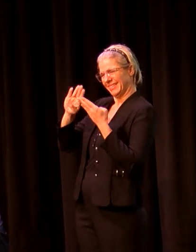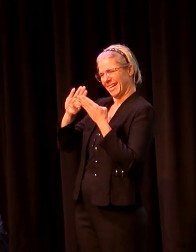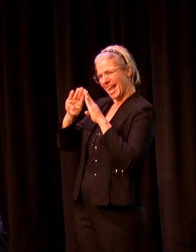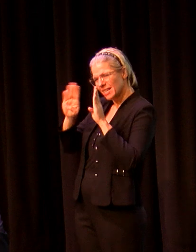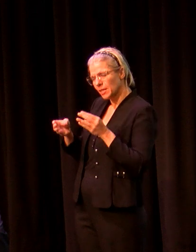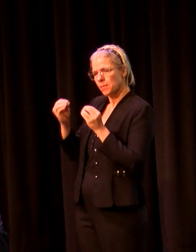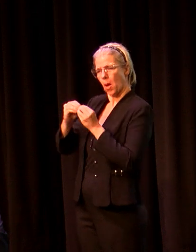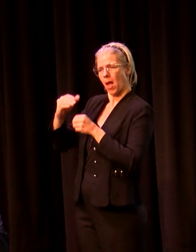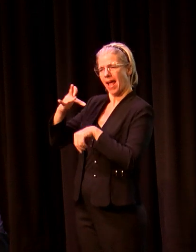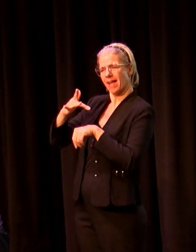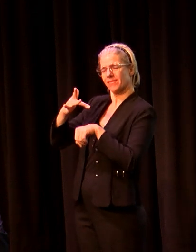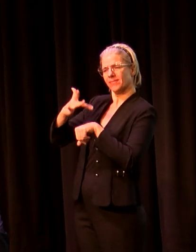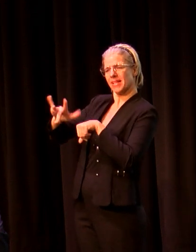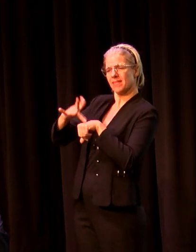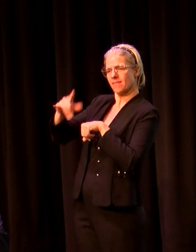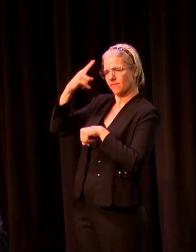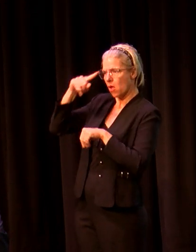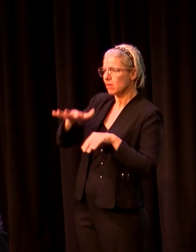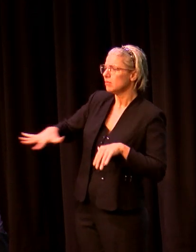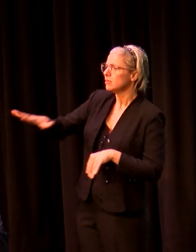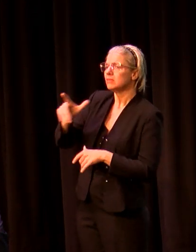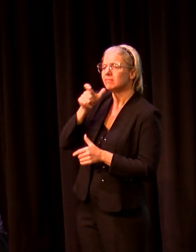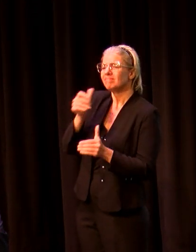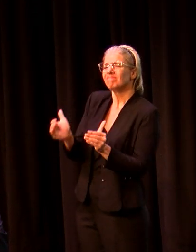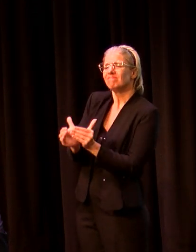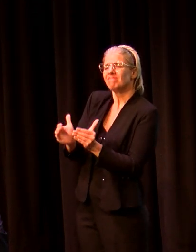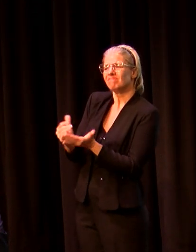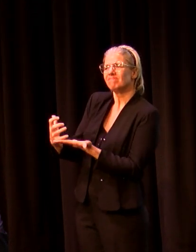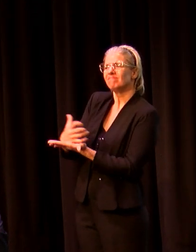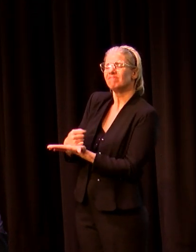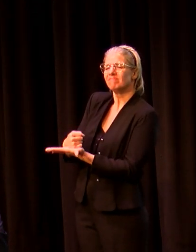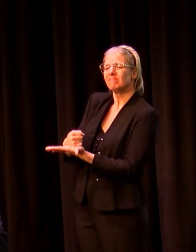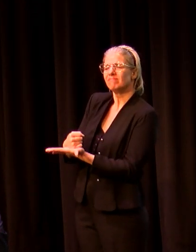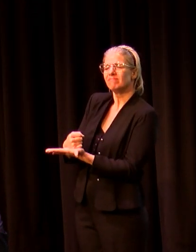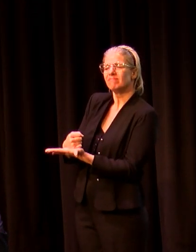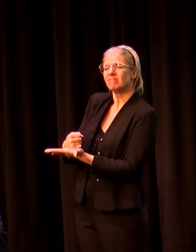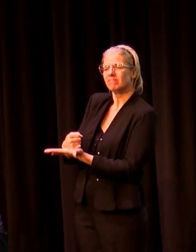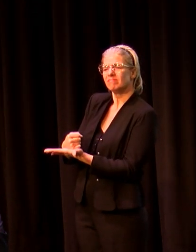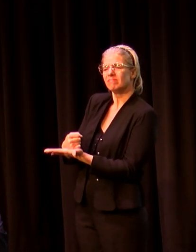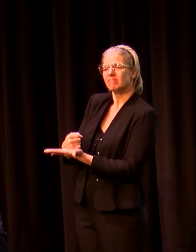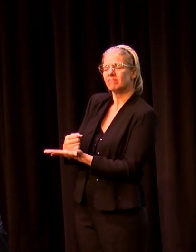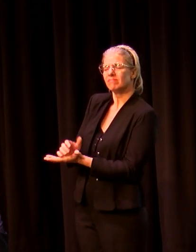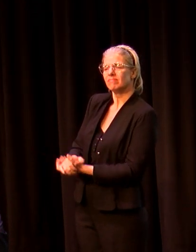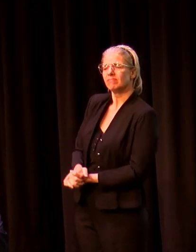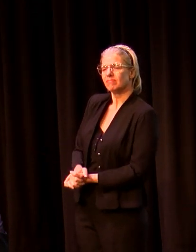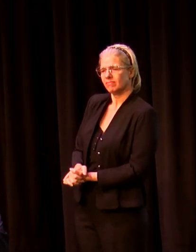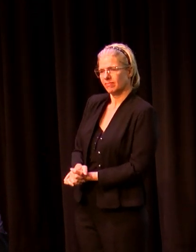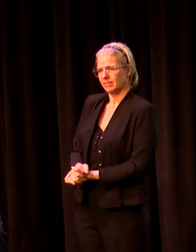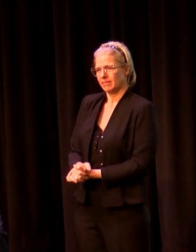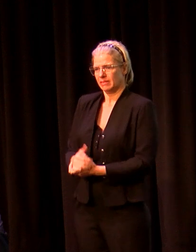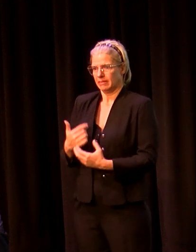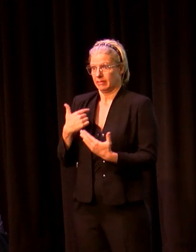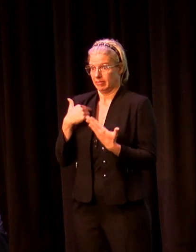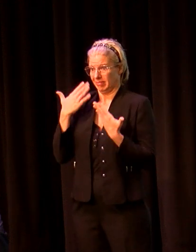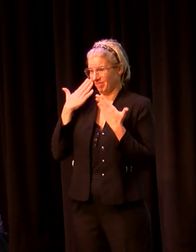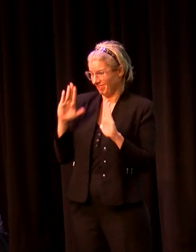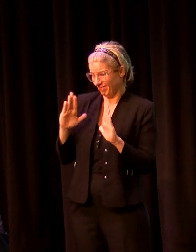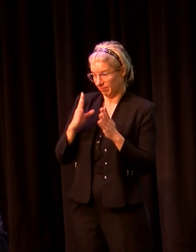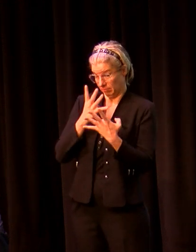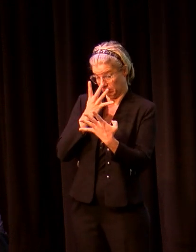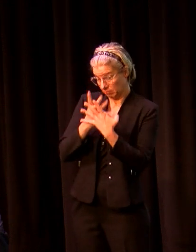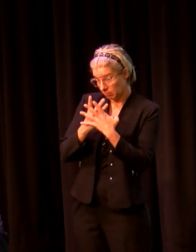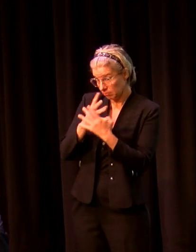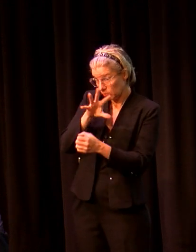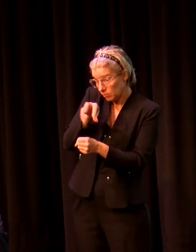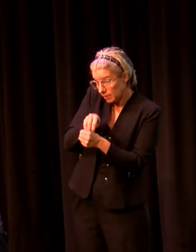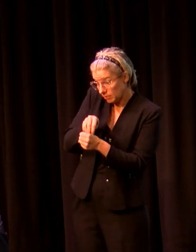low-income folks. That's really important. I don't know if the jail is in the city, but we